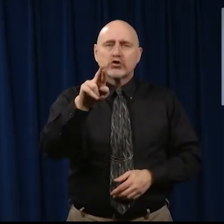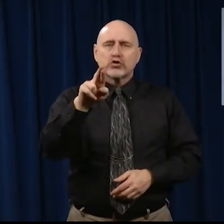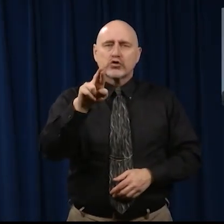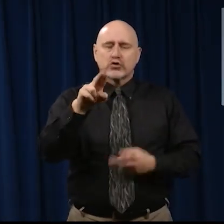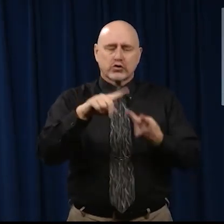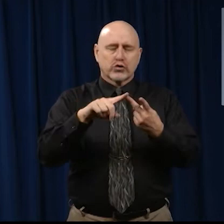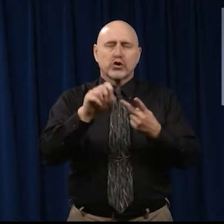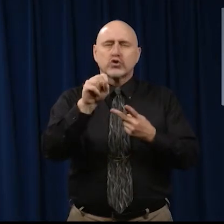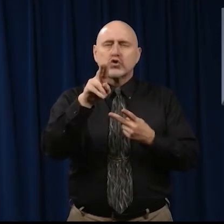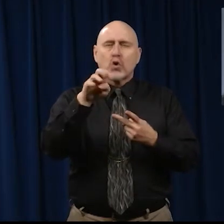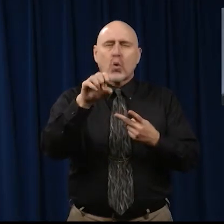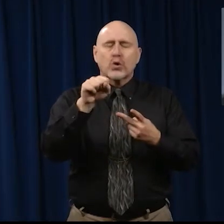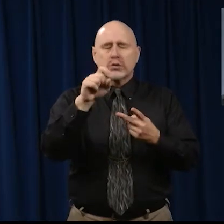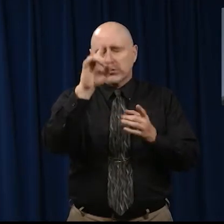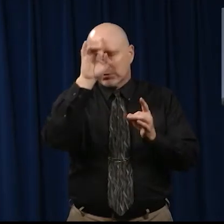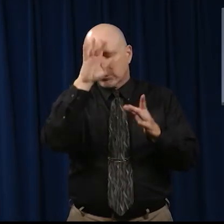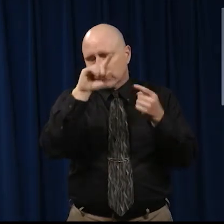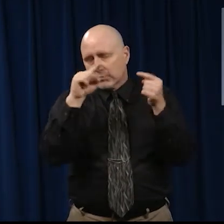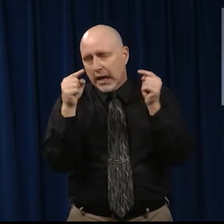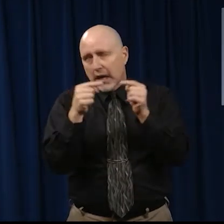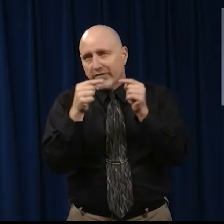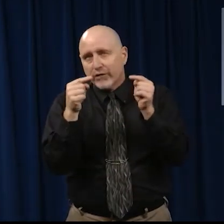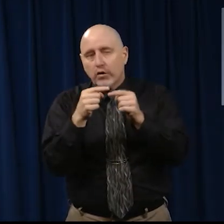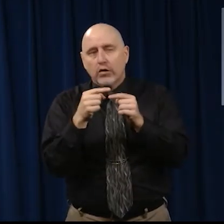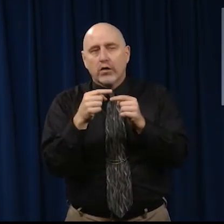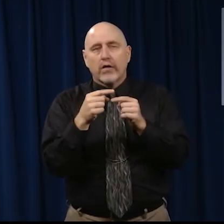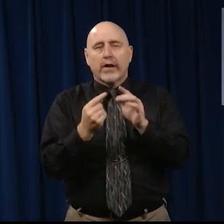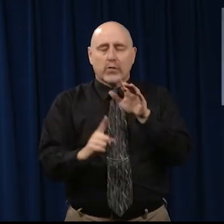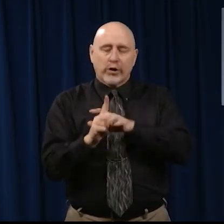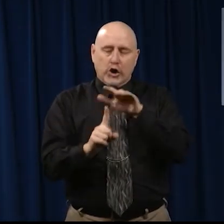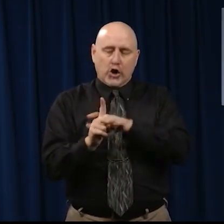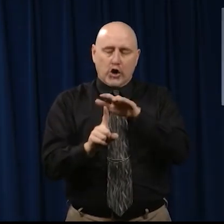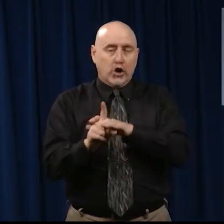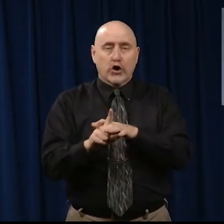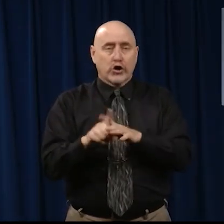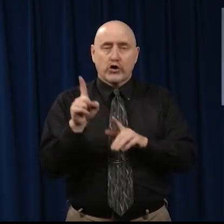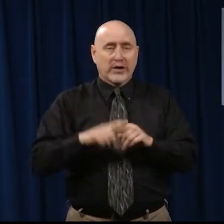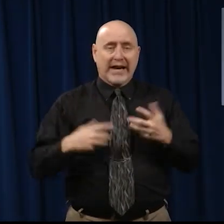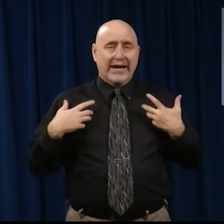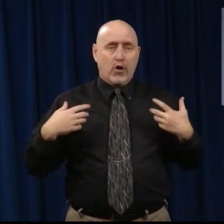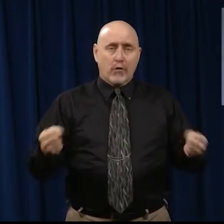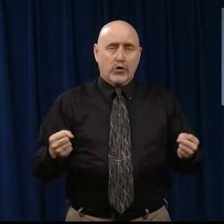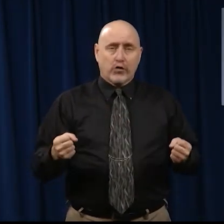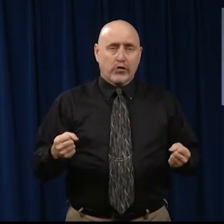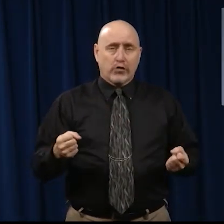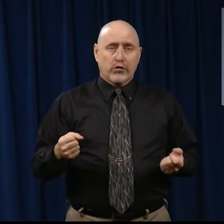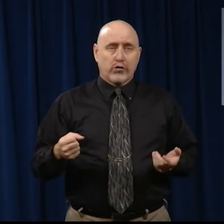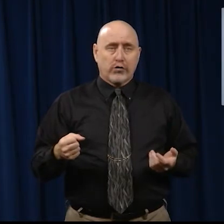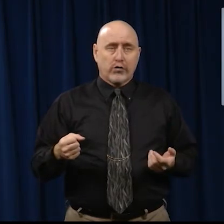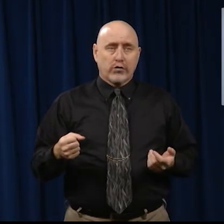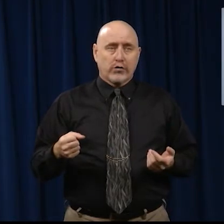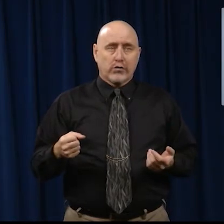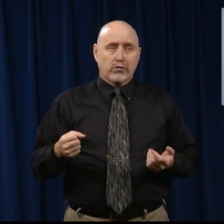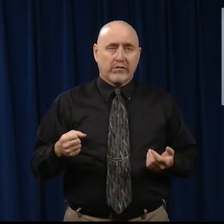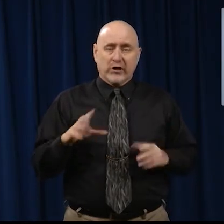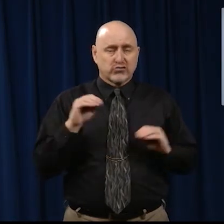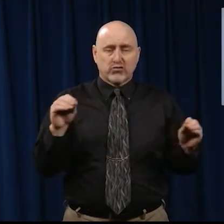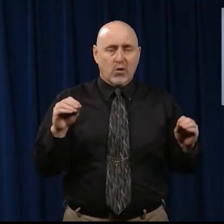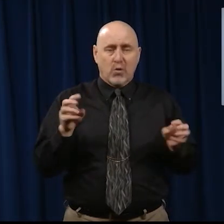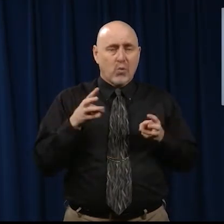blisters and sores that are very painful that reoccur. Like I said, you don't get over herpes. You don't get a fix for herpes. There's